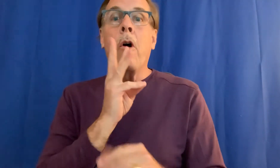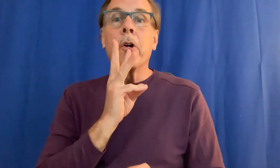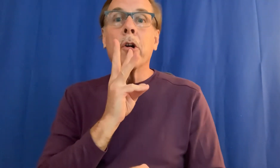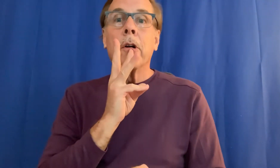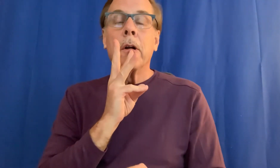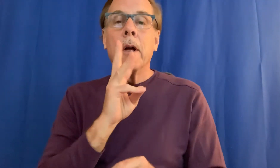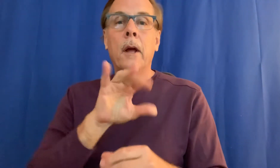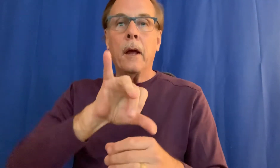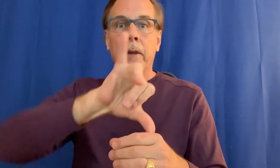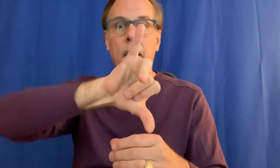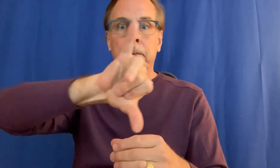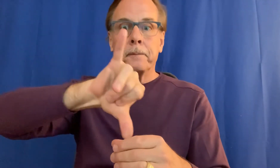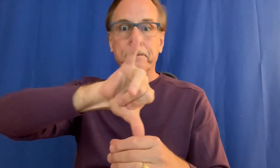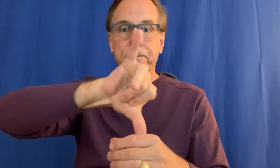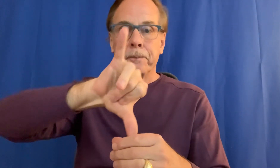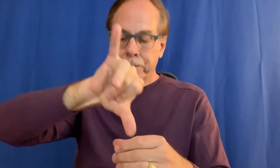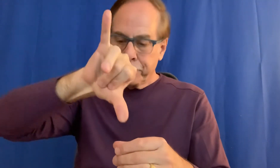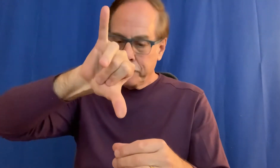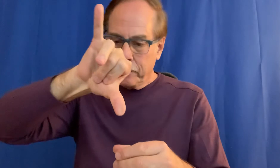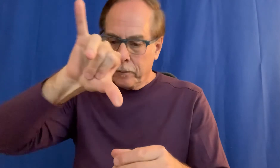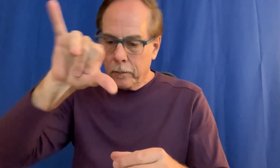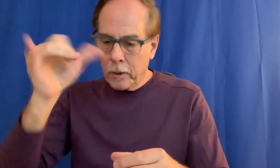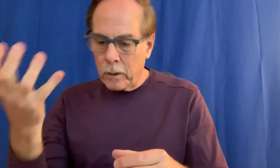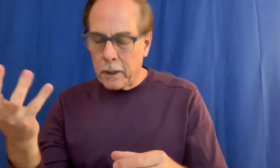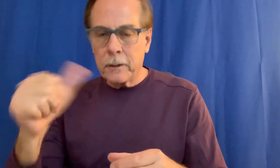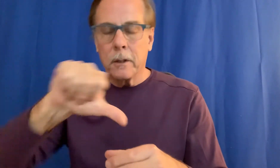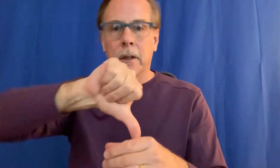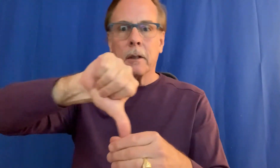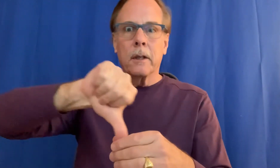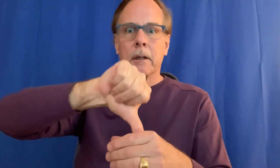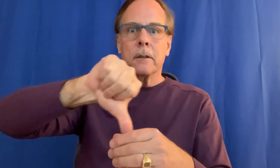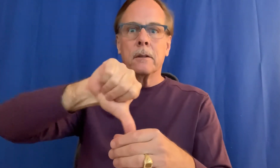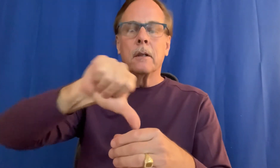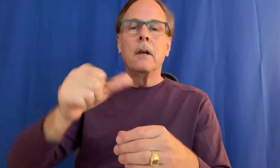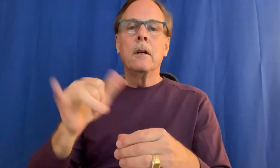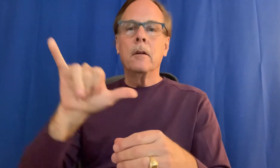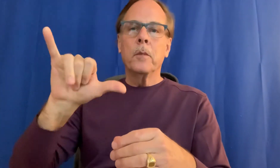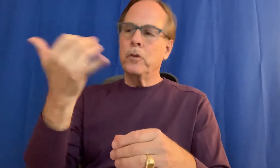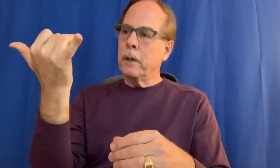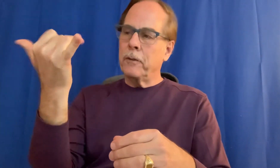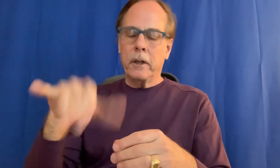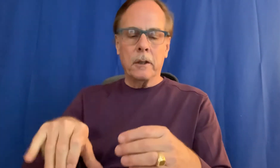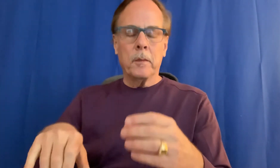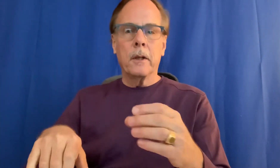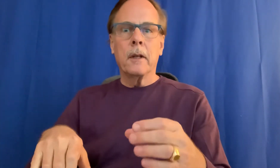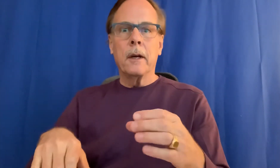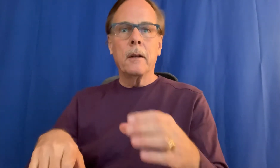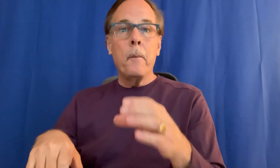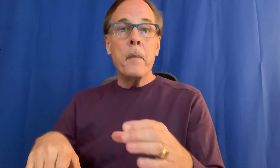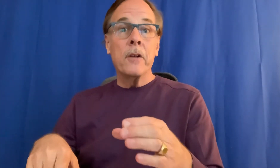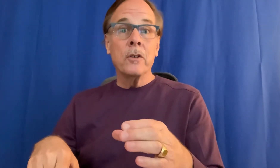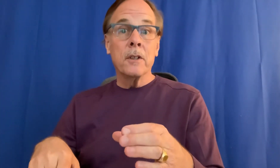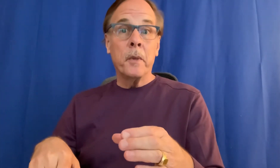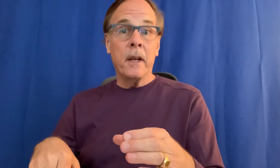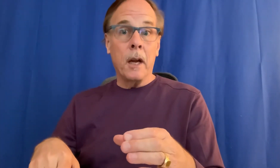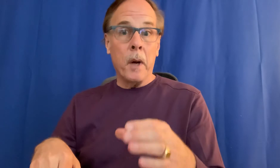water, and then, well, he's actually got it like this, but you could have your hand up like that. Imagine this being a pot,